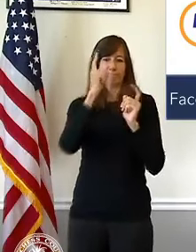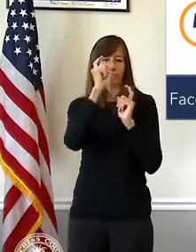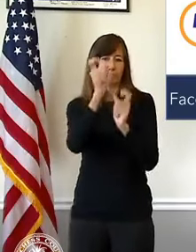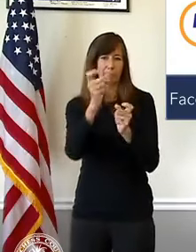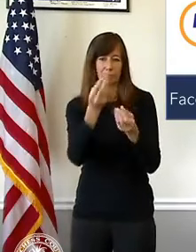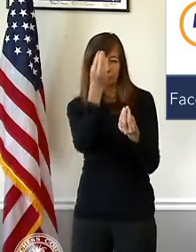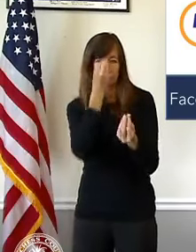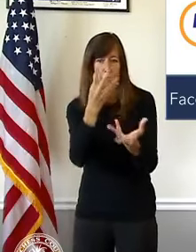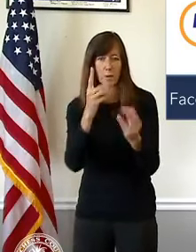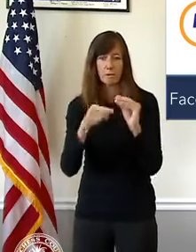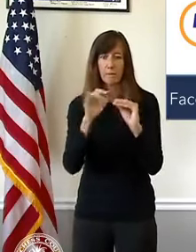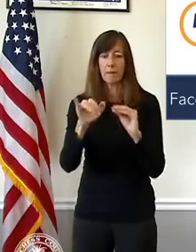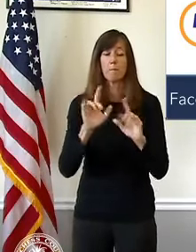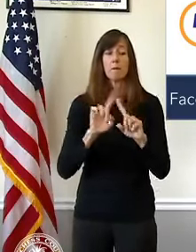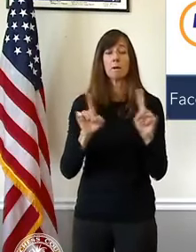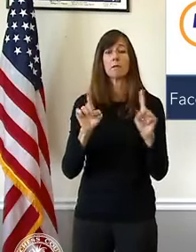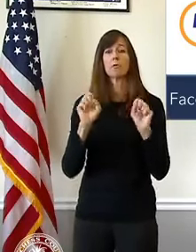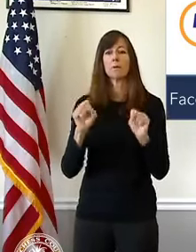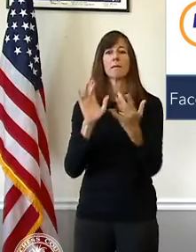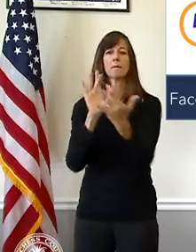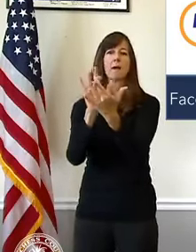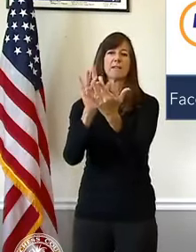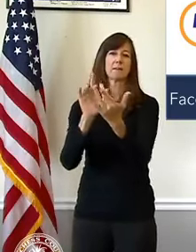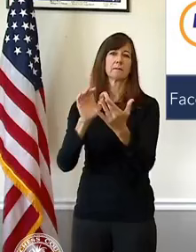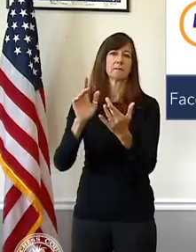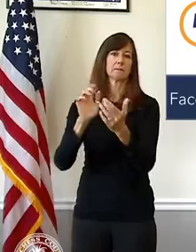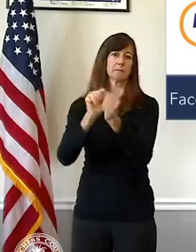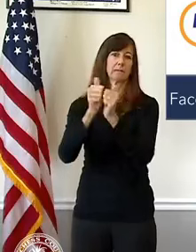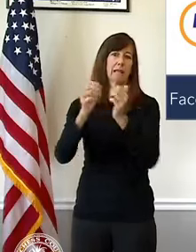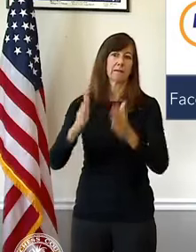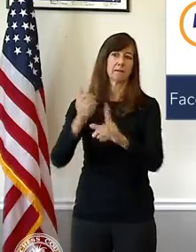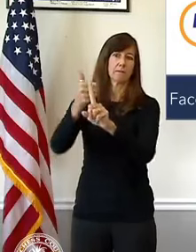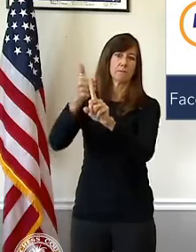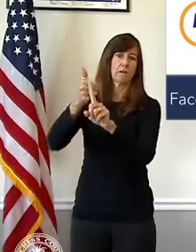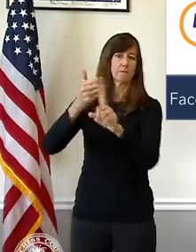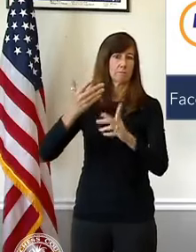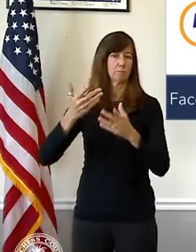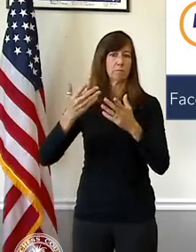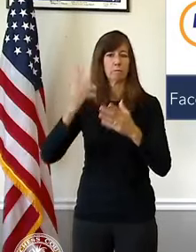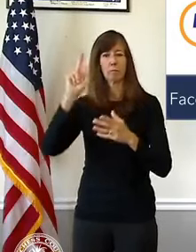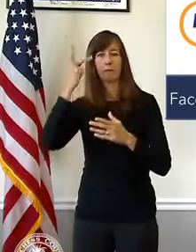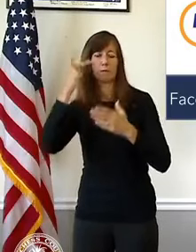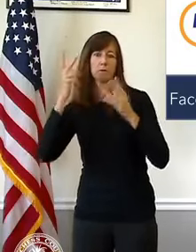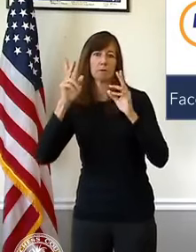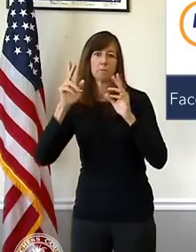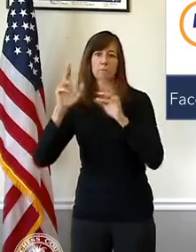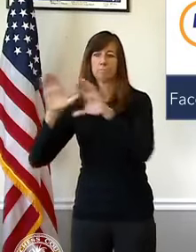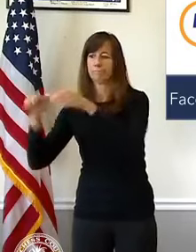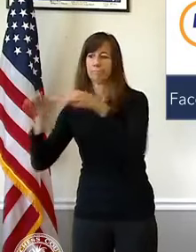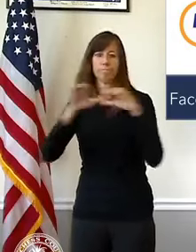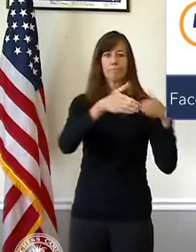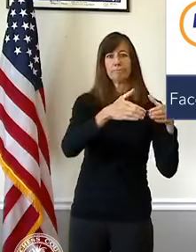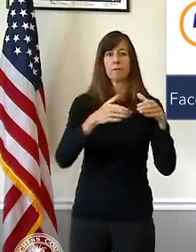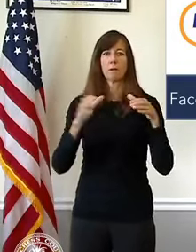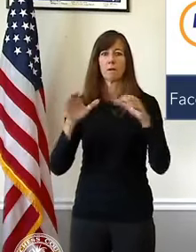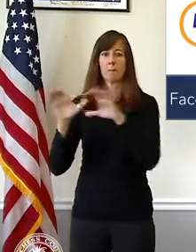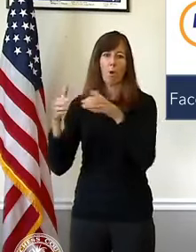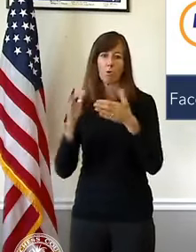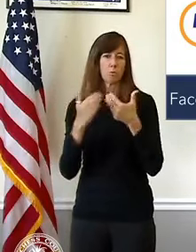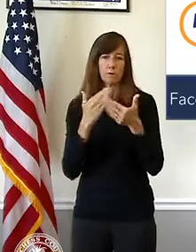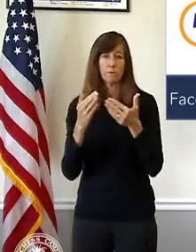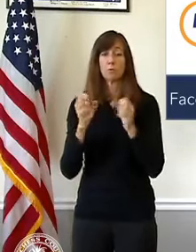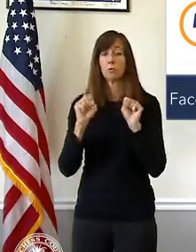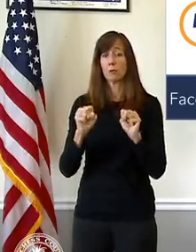should reach out to any candidate of choice or a political party if you choose to support one or be a part of one.